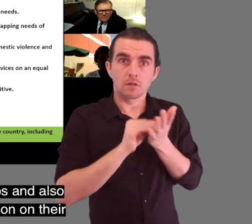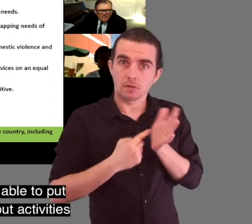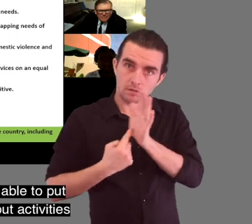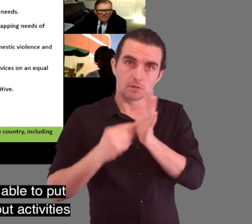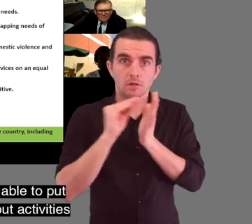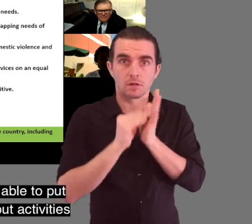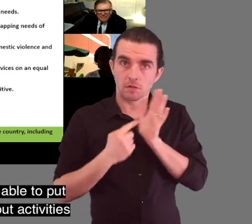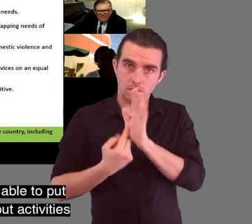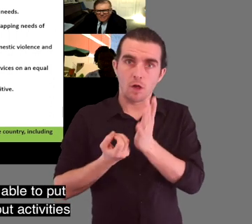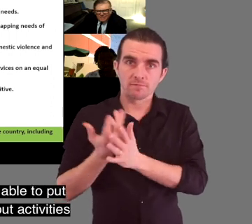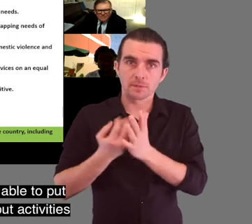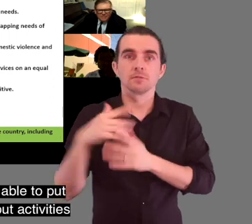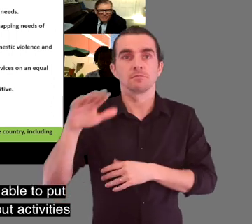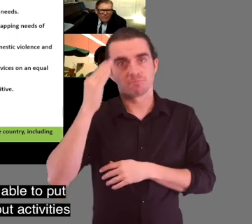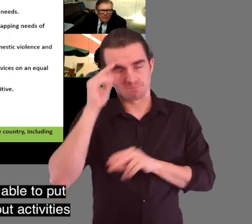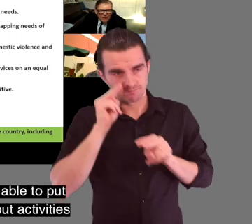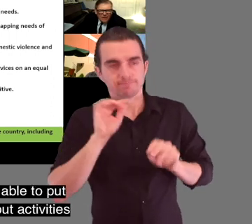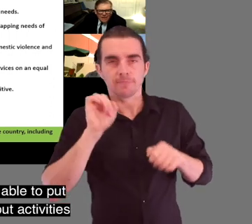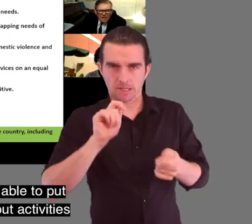information on their needs so that we can be able